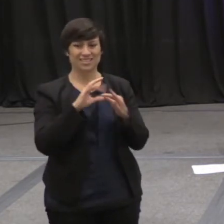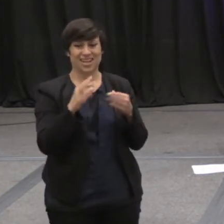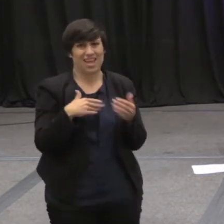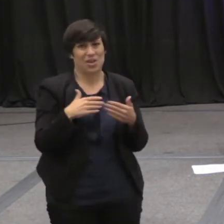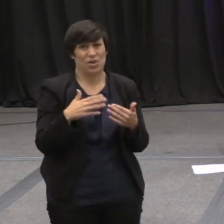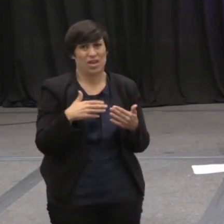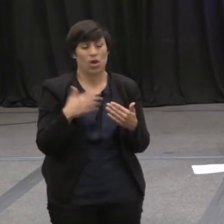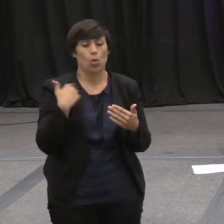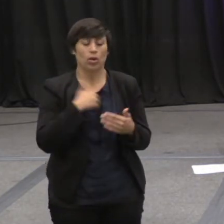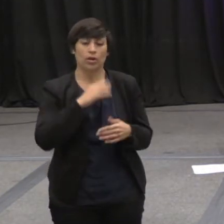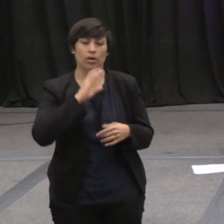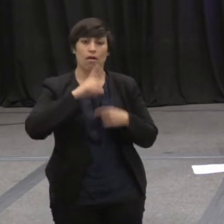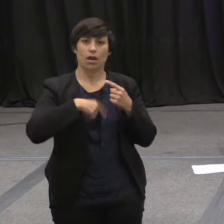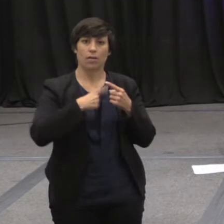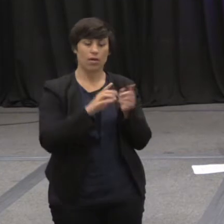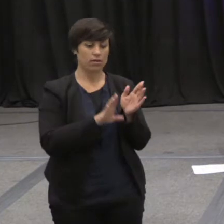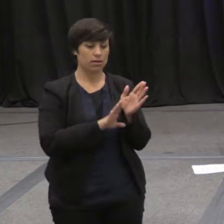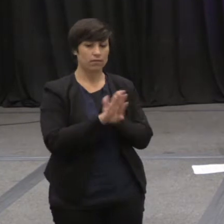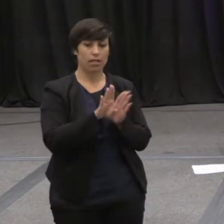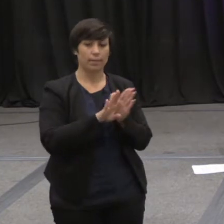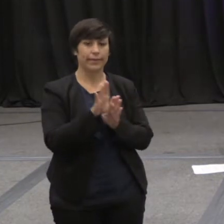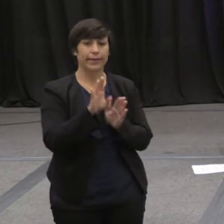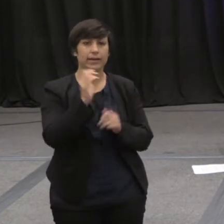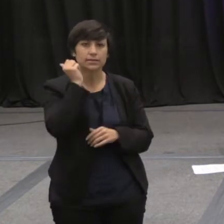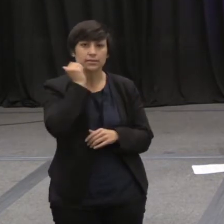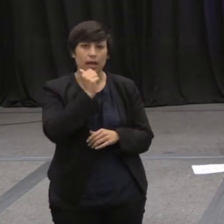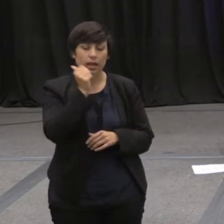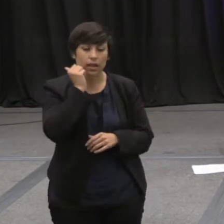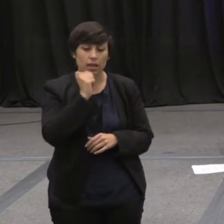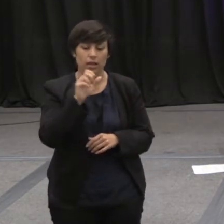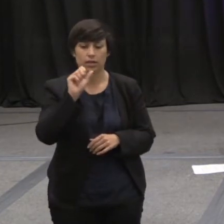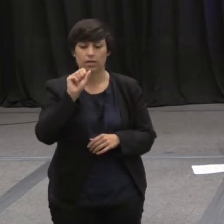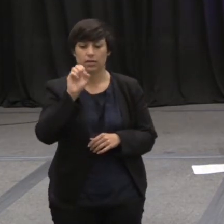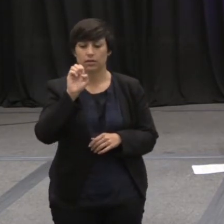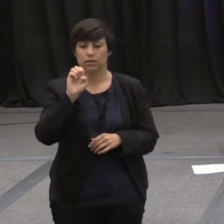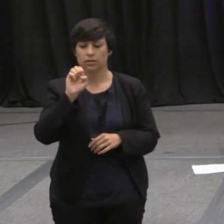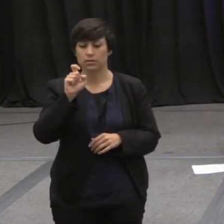So when we talk about developing a daily sensual